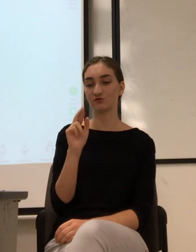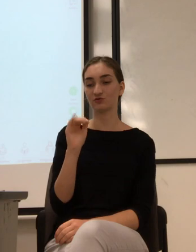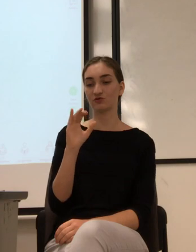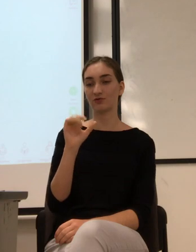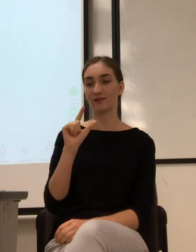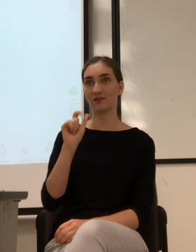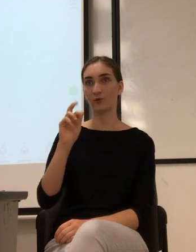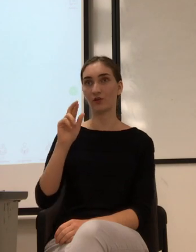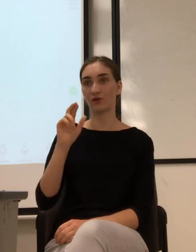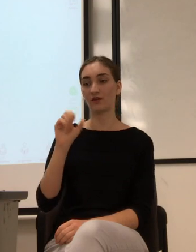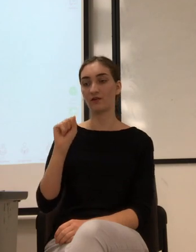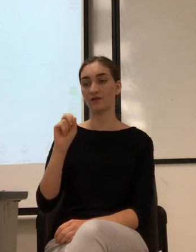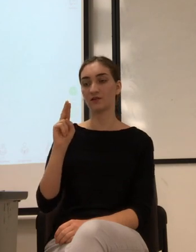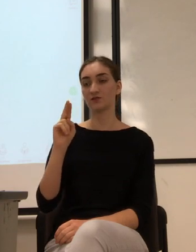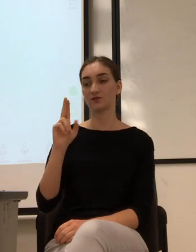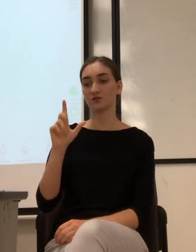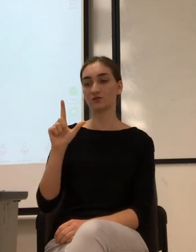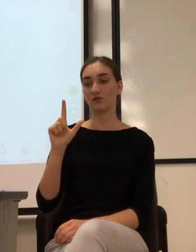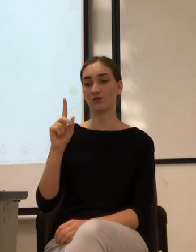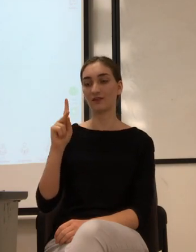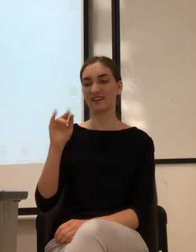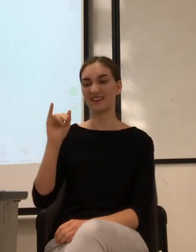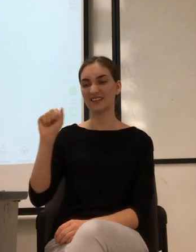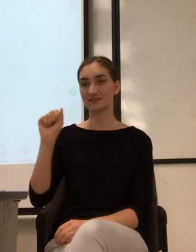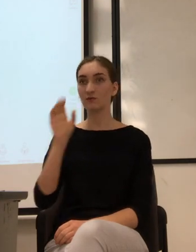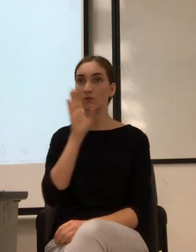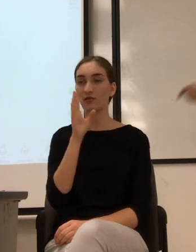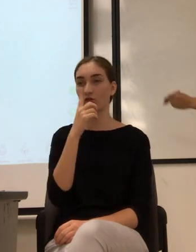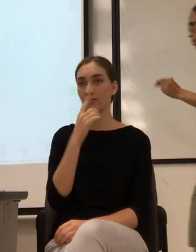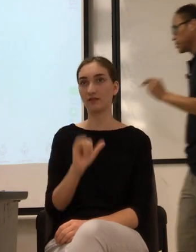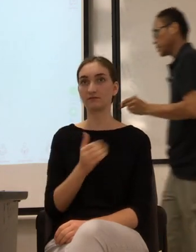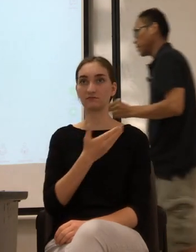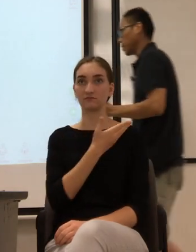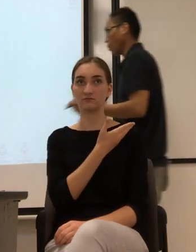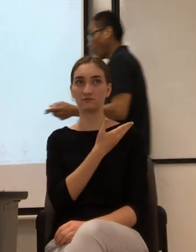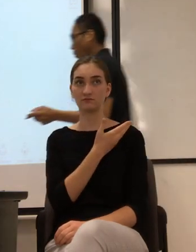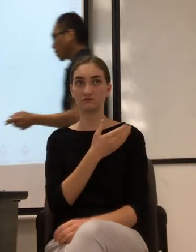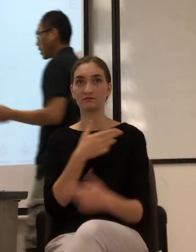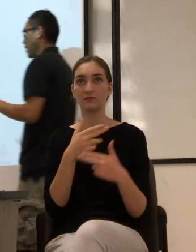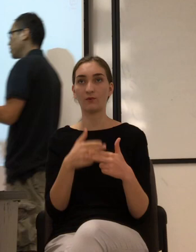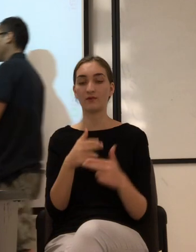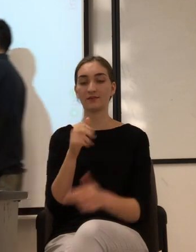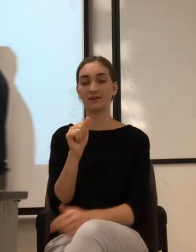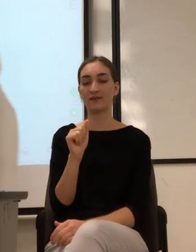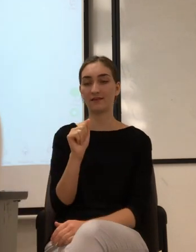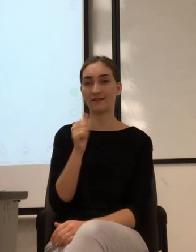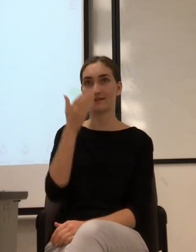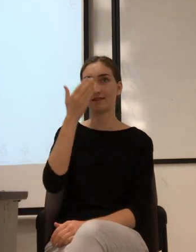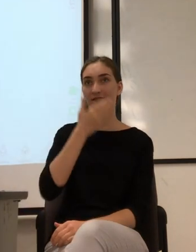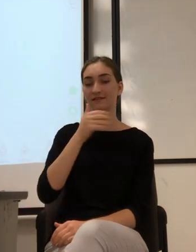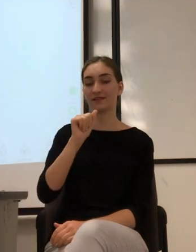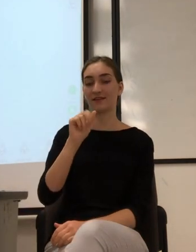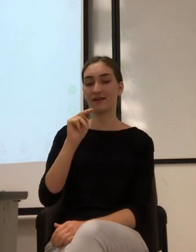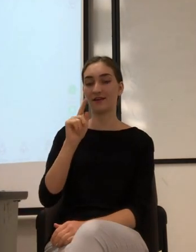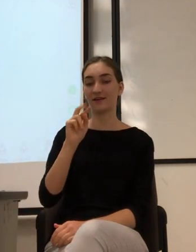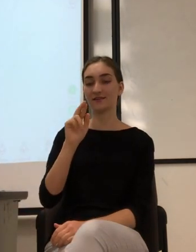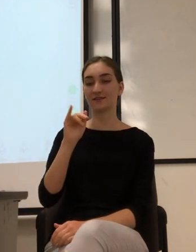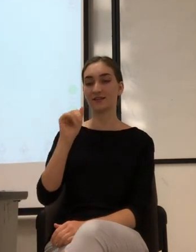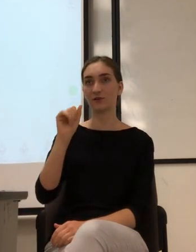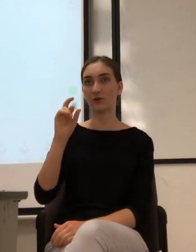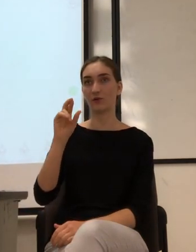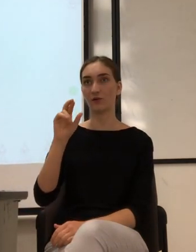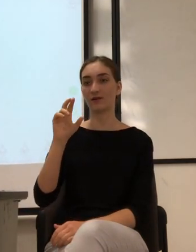Like that. Okay, and that branch is called the left anterior descending or anterior and interventricular